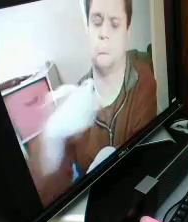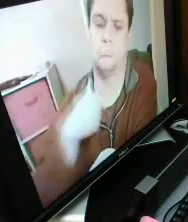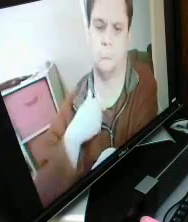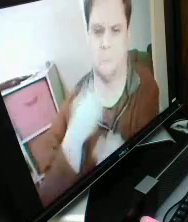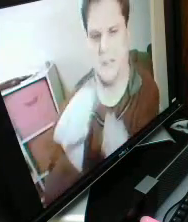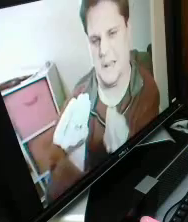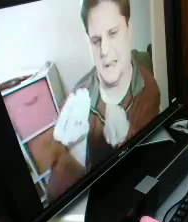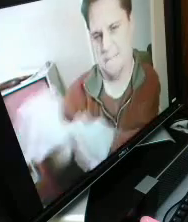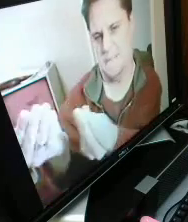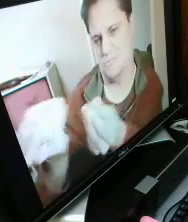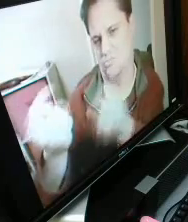I said, well, I'll write on paper.